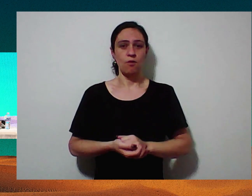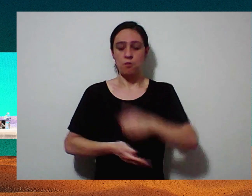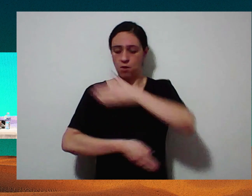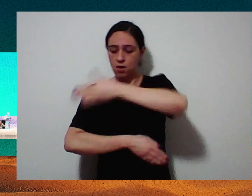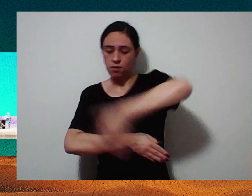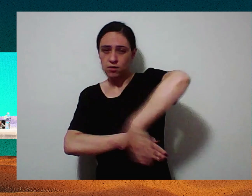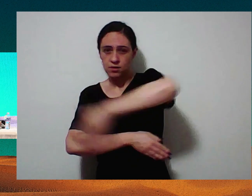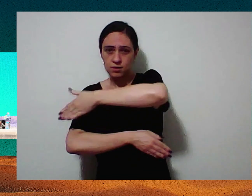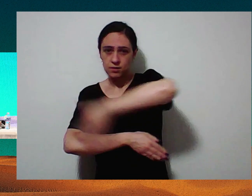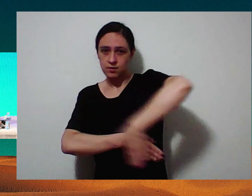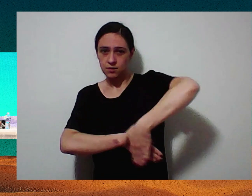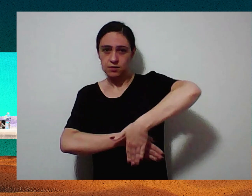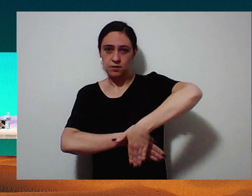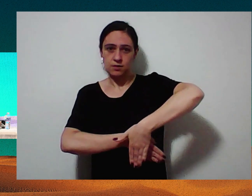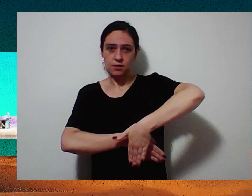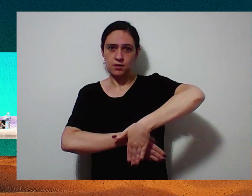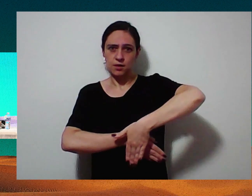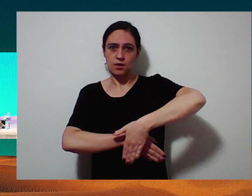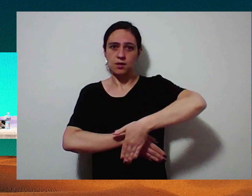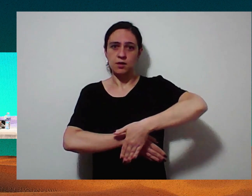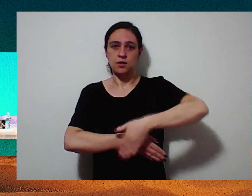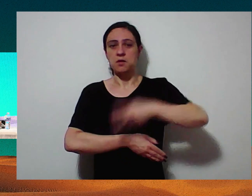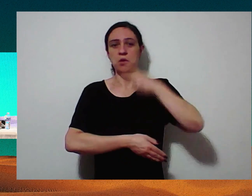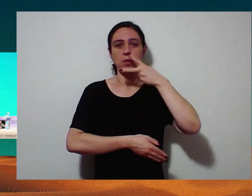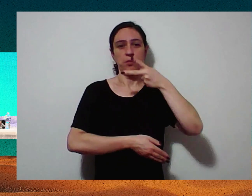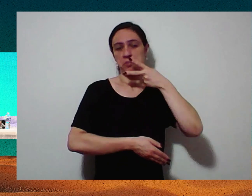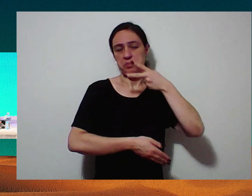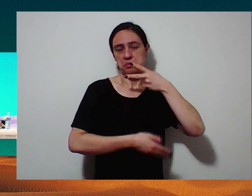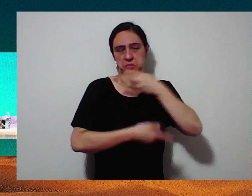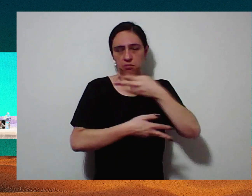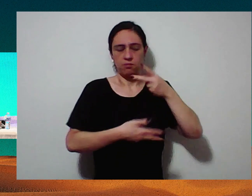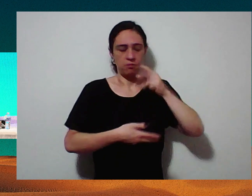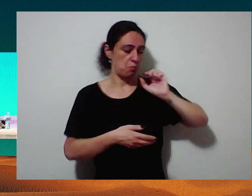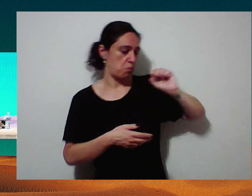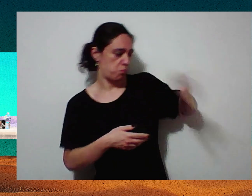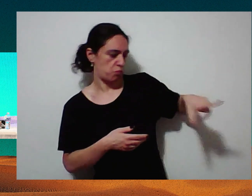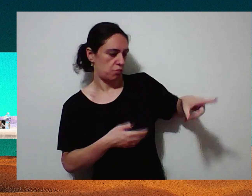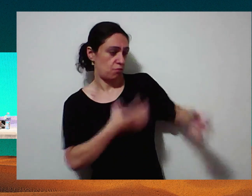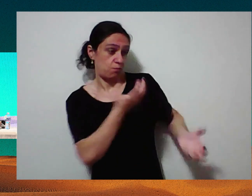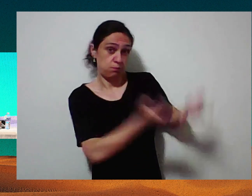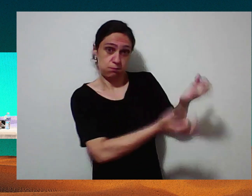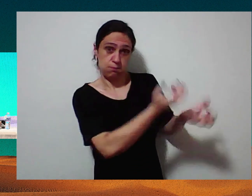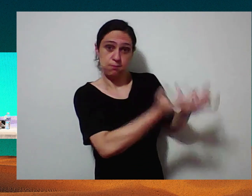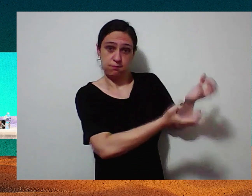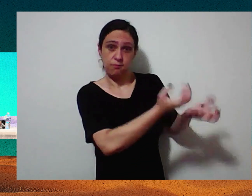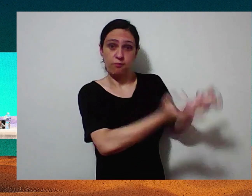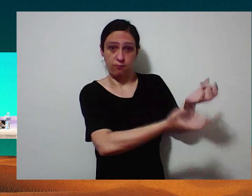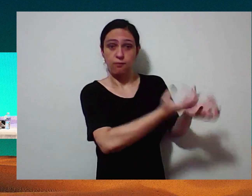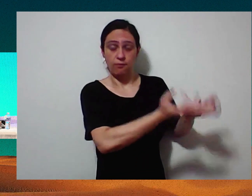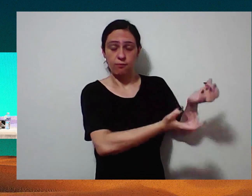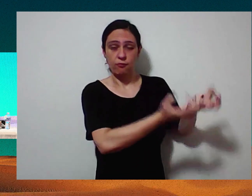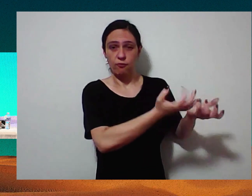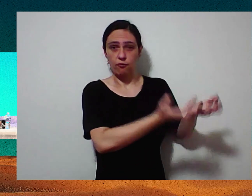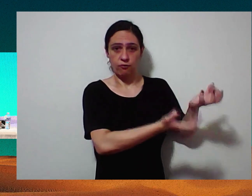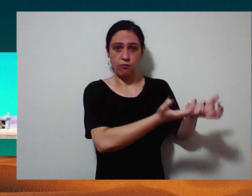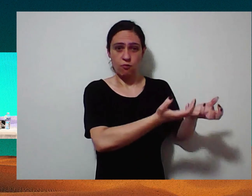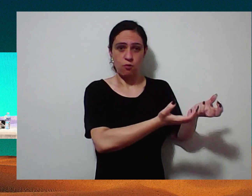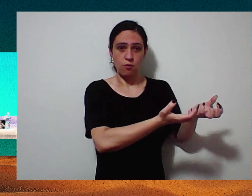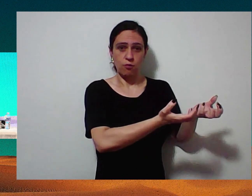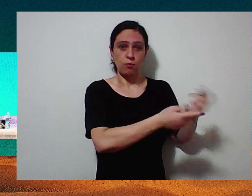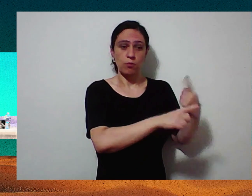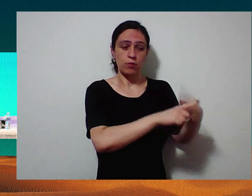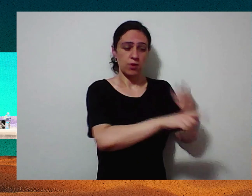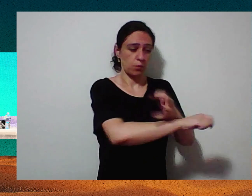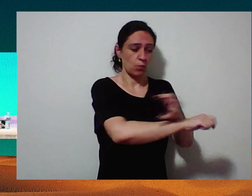né, alguém joga alguma coisa e o fogo pega no mato seco, né? Sometimes